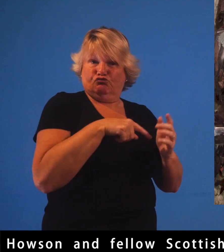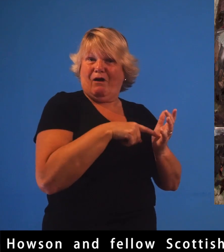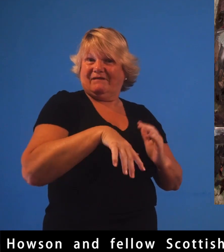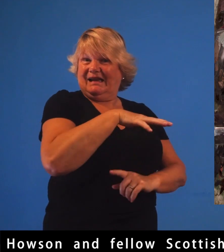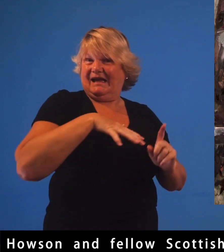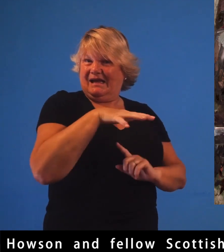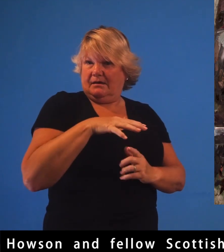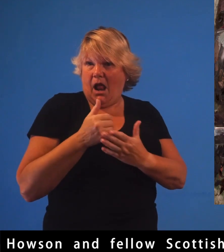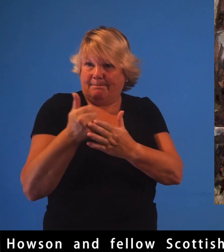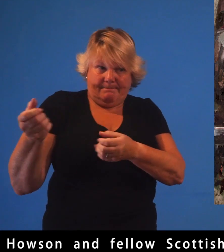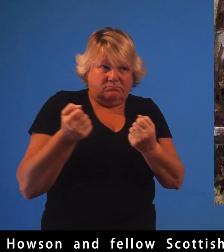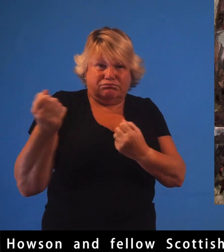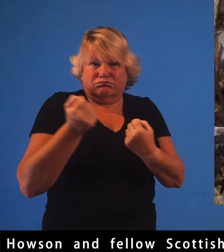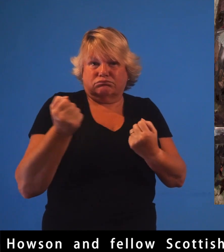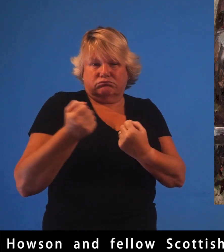to Travnik.